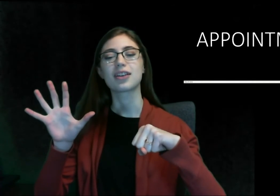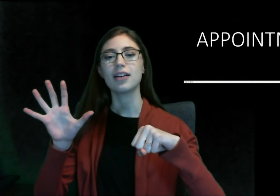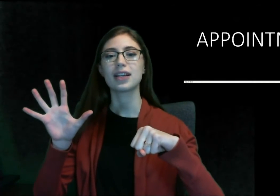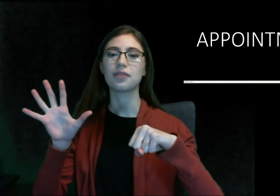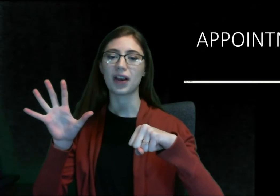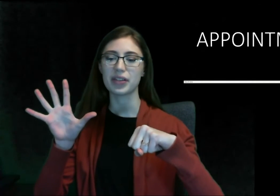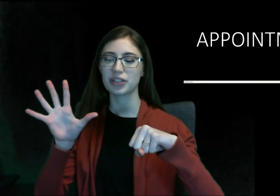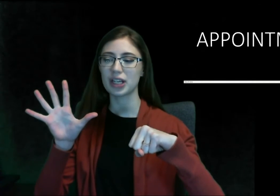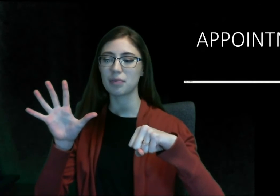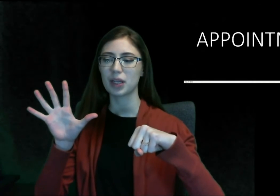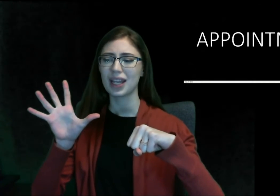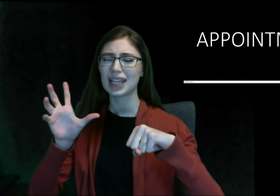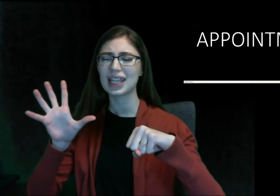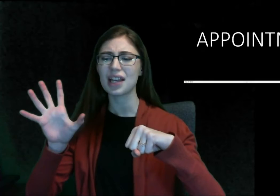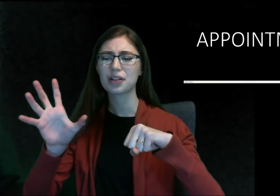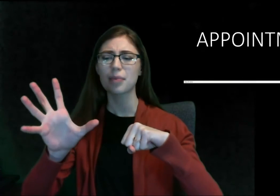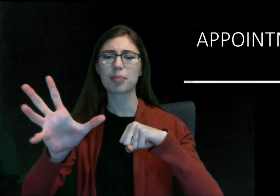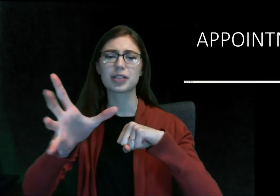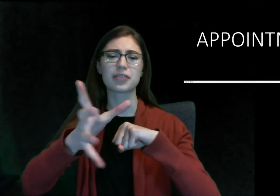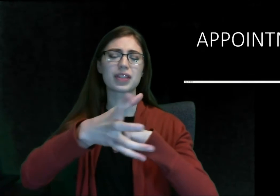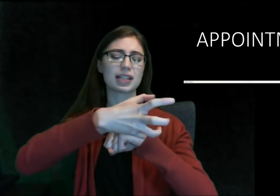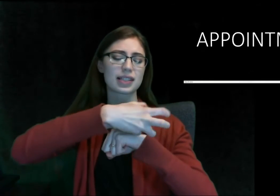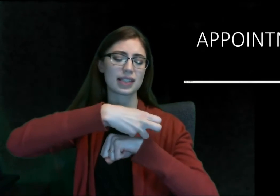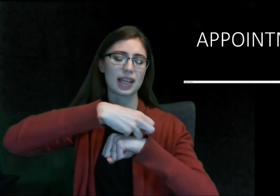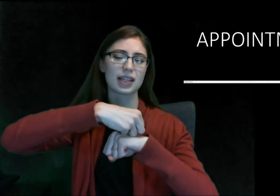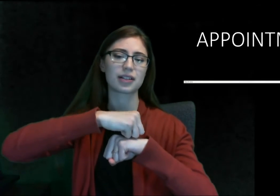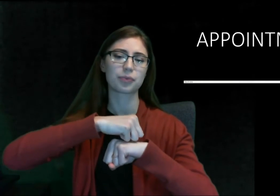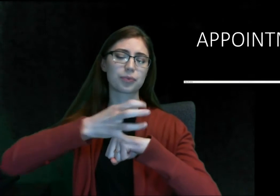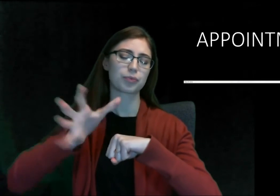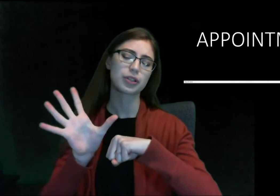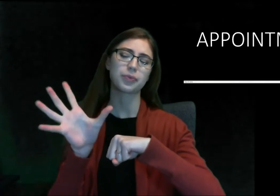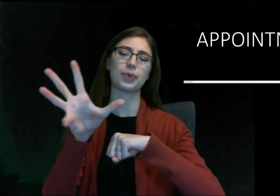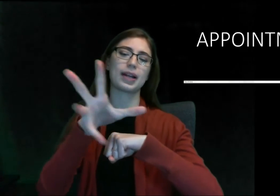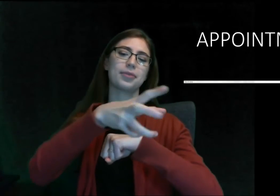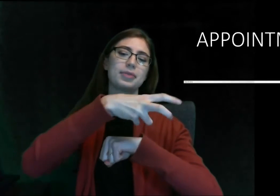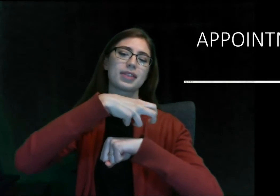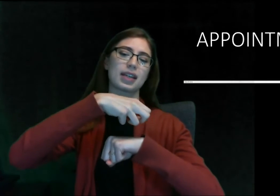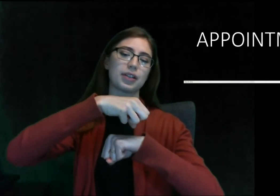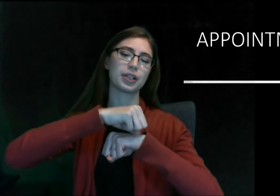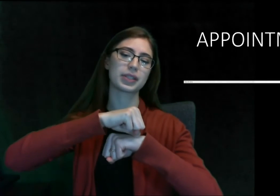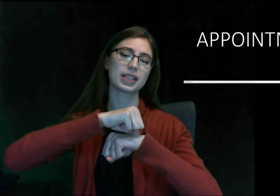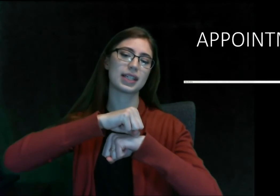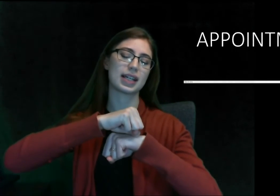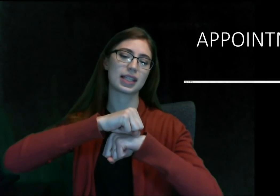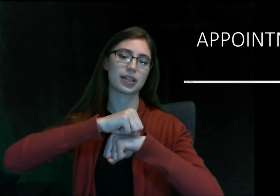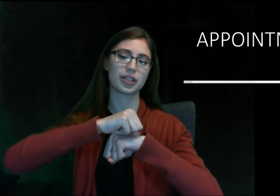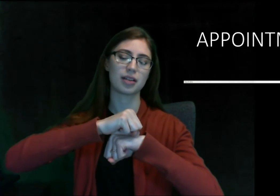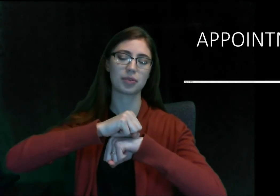in a 5 handshake, gather up a bunch of things, and you're going to round and close it in an S handshake on